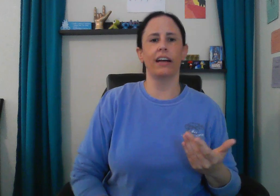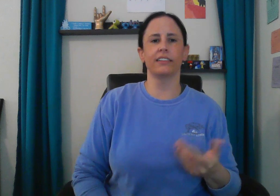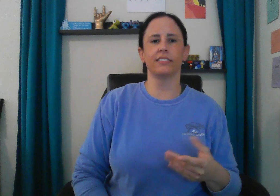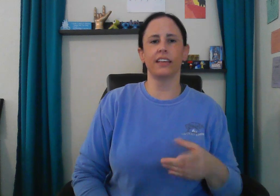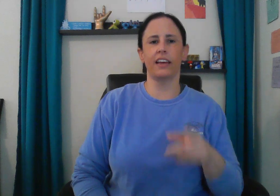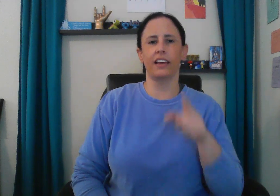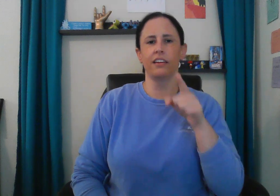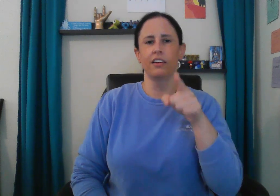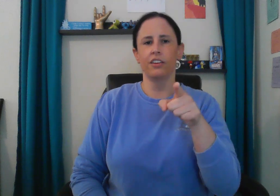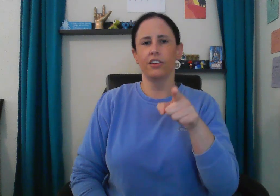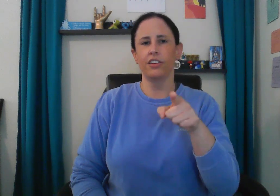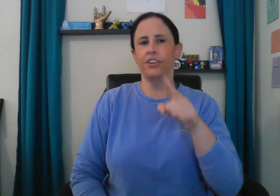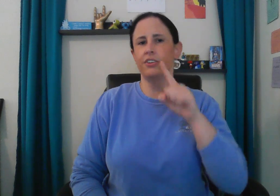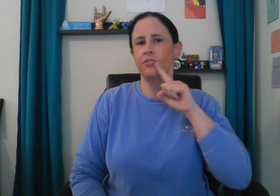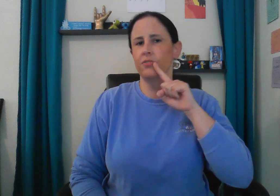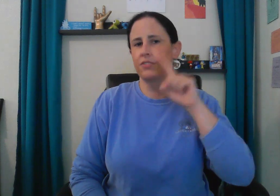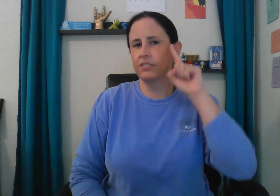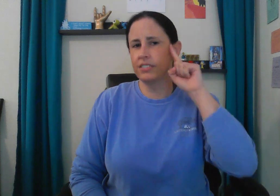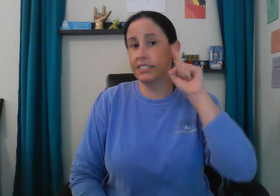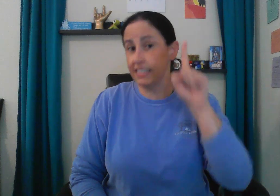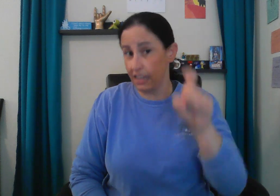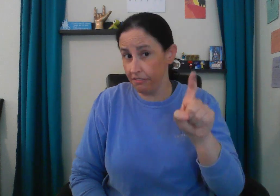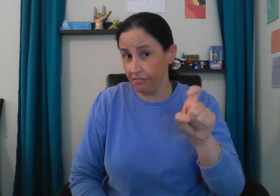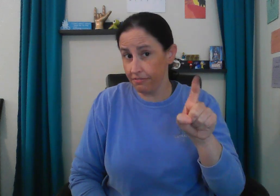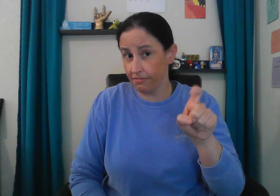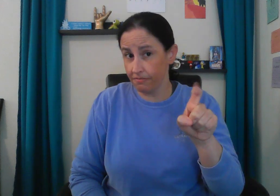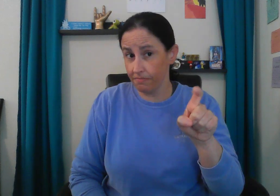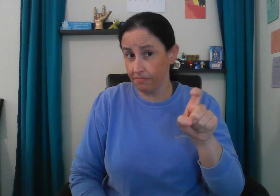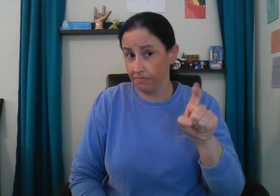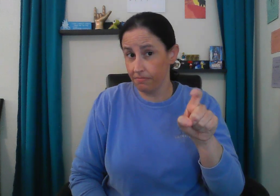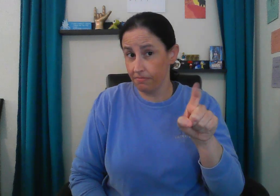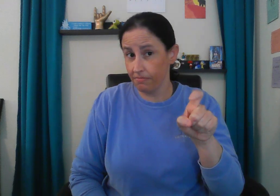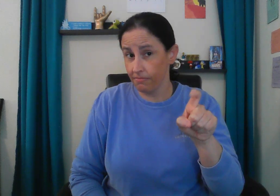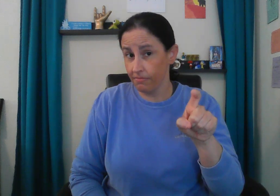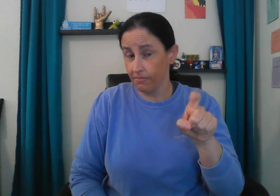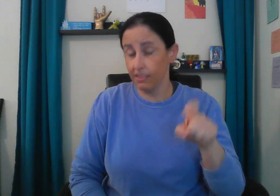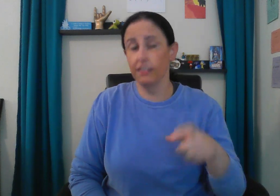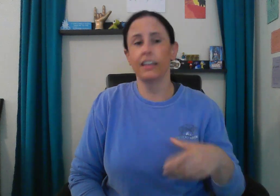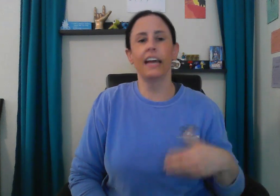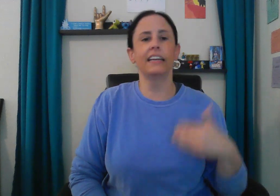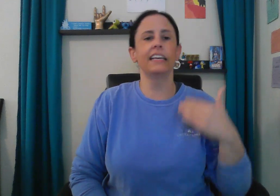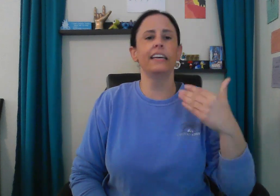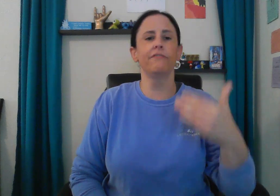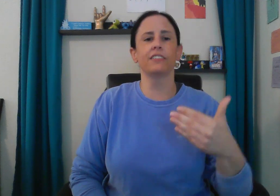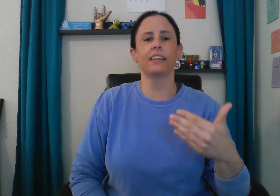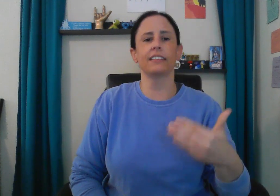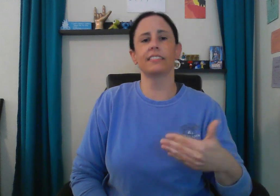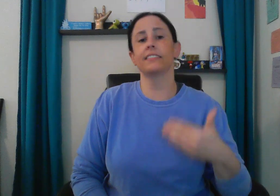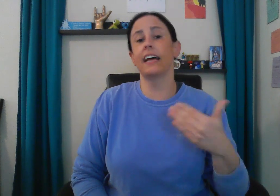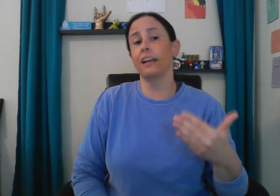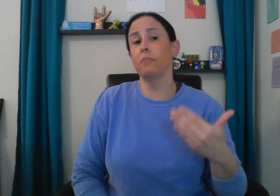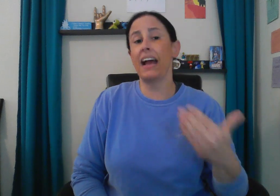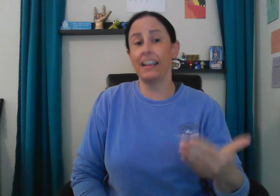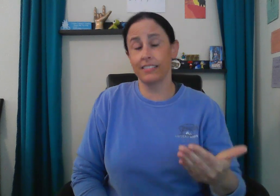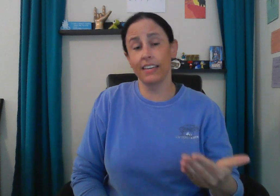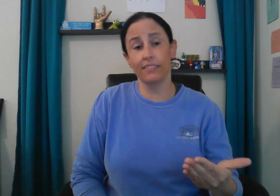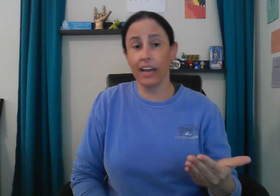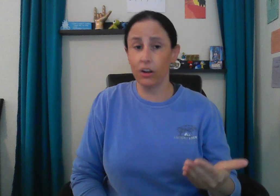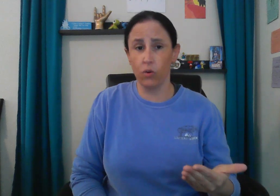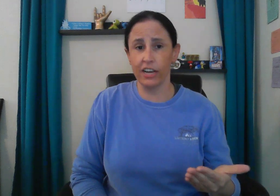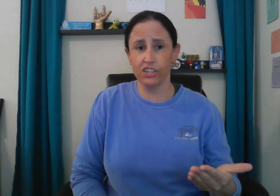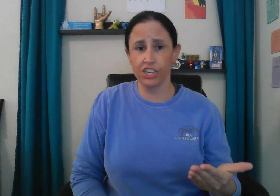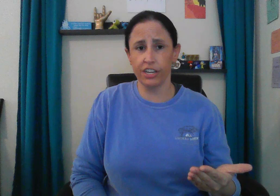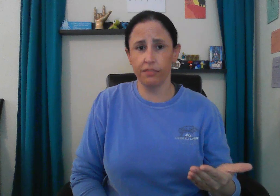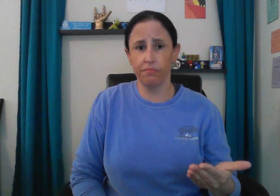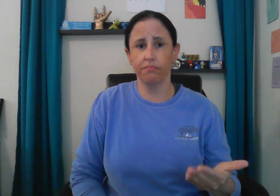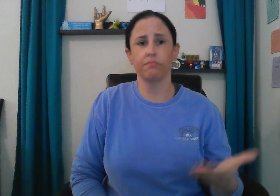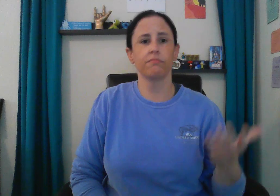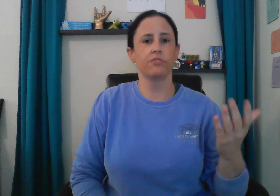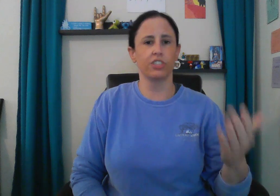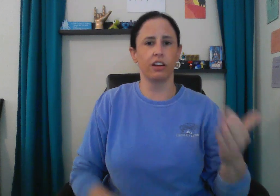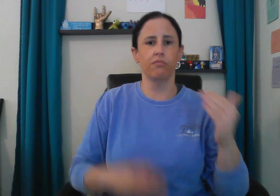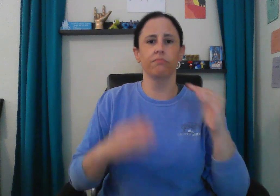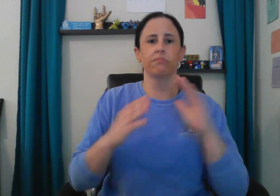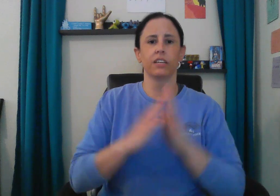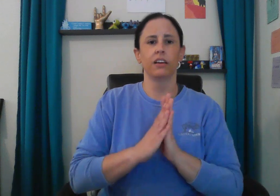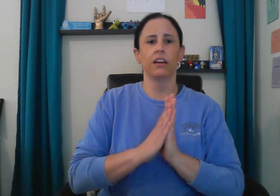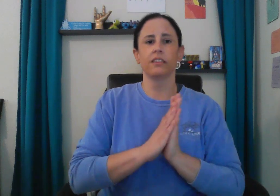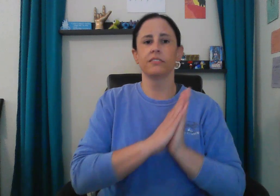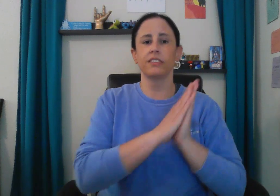could say, you deaf? And it emphasizes that I'm asking that question. So some